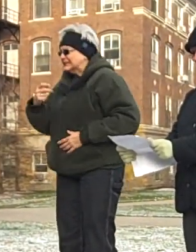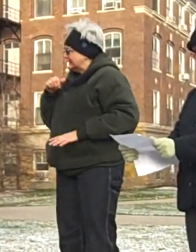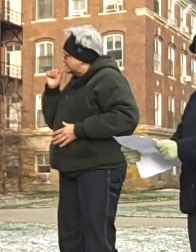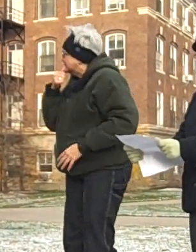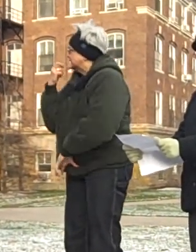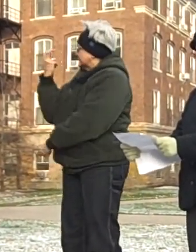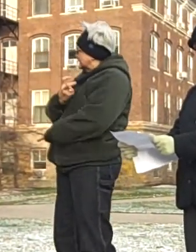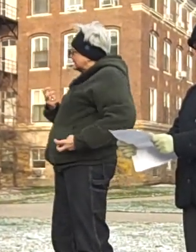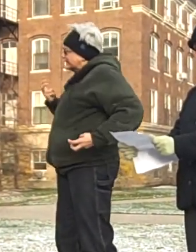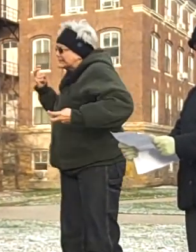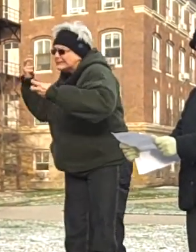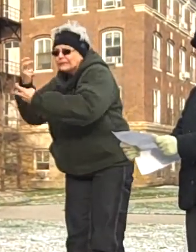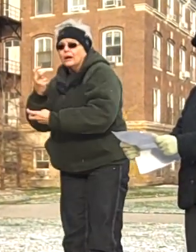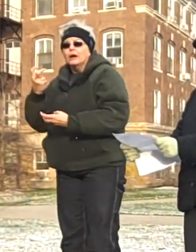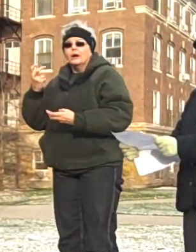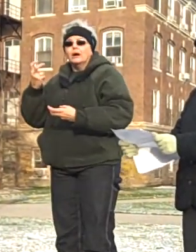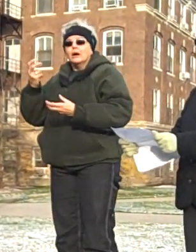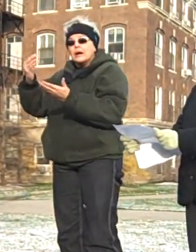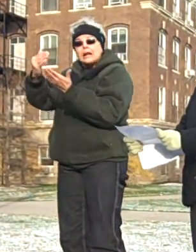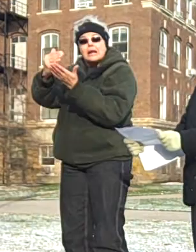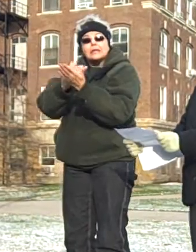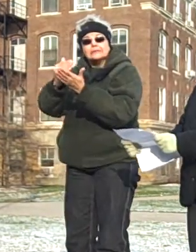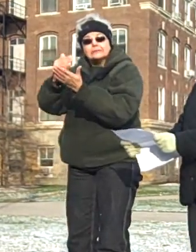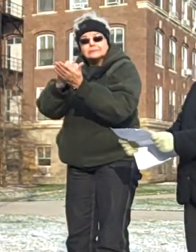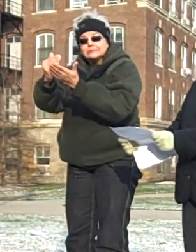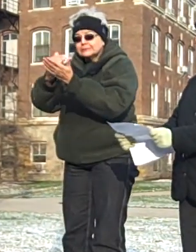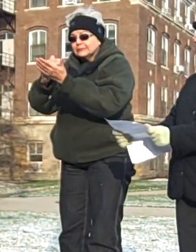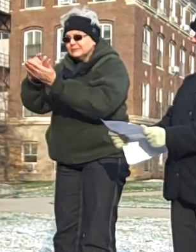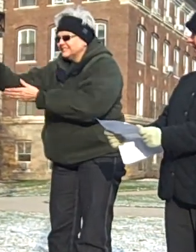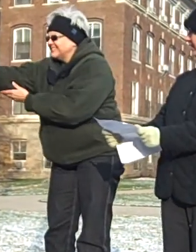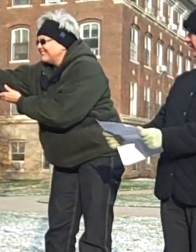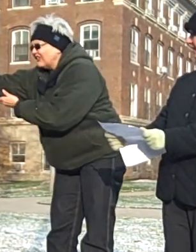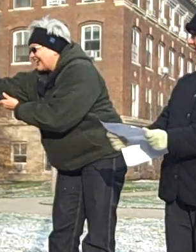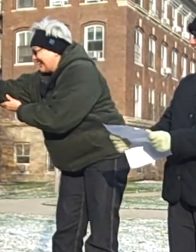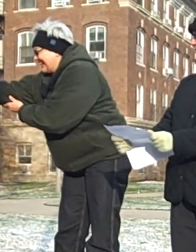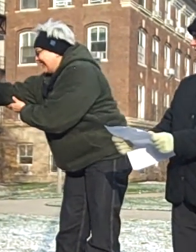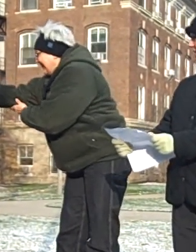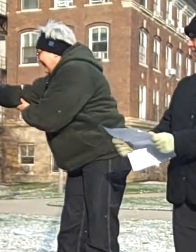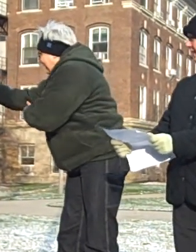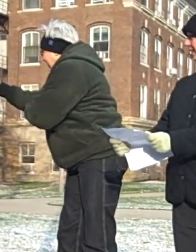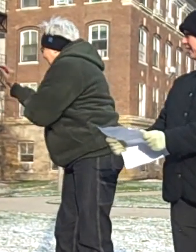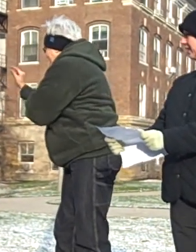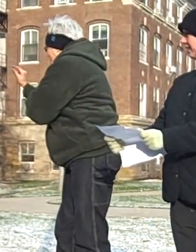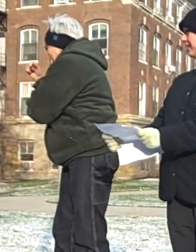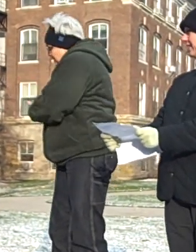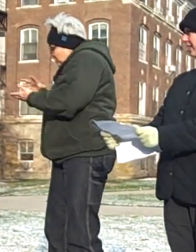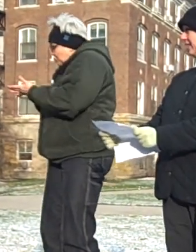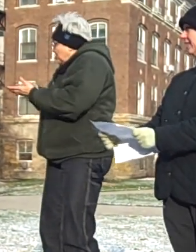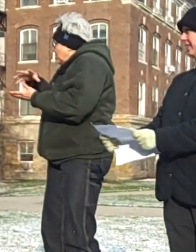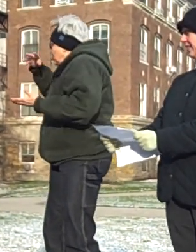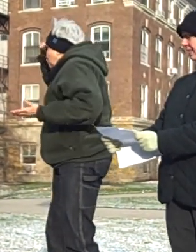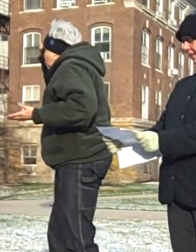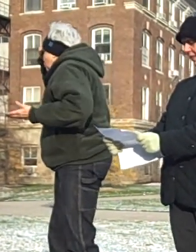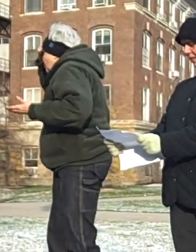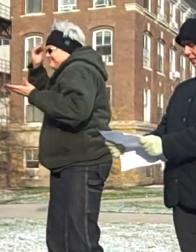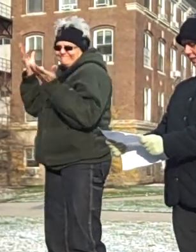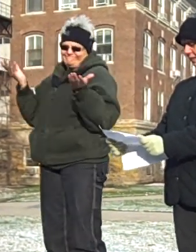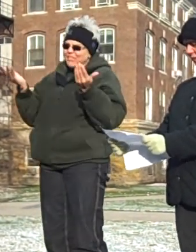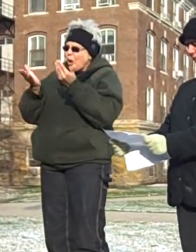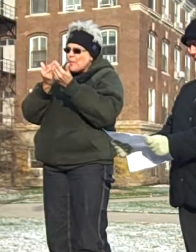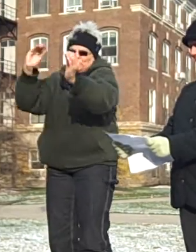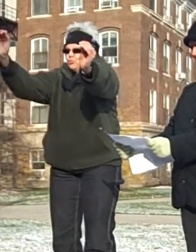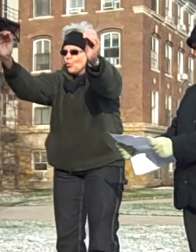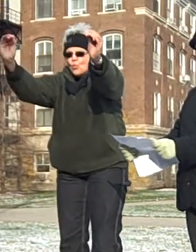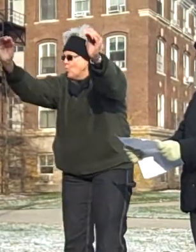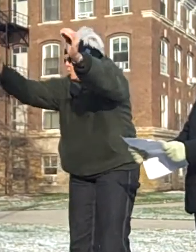oral training day in and day out, and I tried my hardest. And the lessons were very, very little. What we learned was